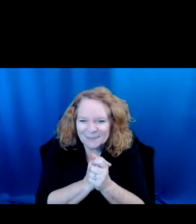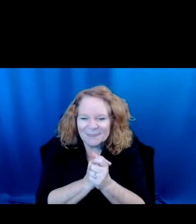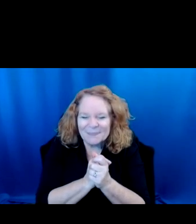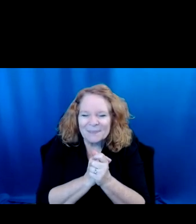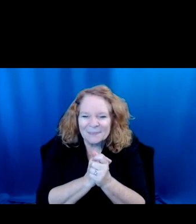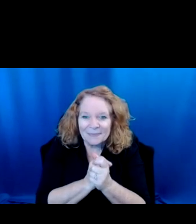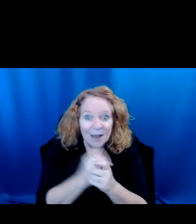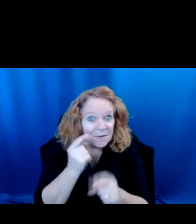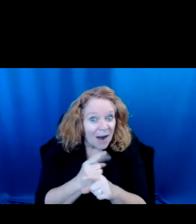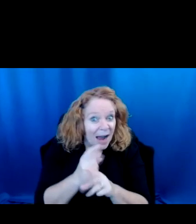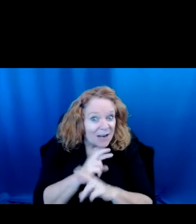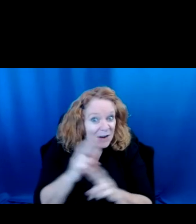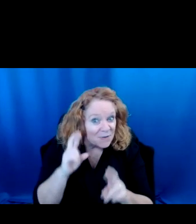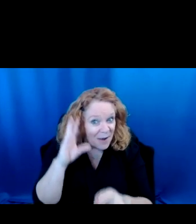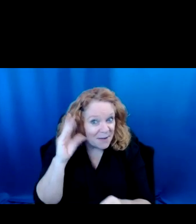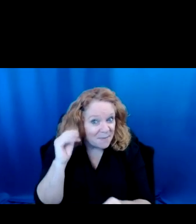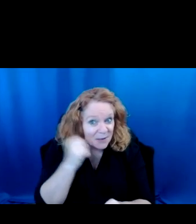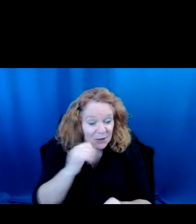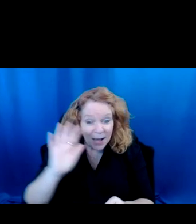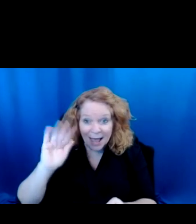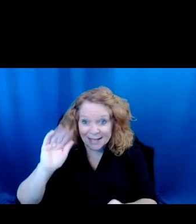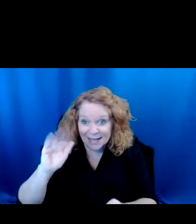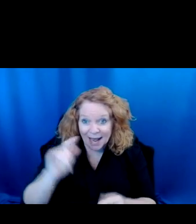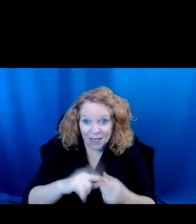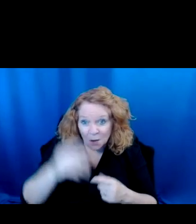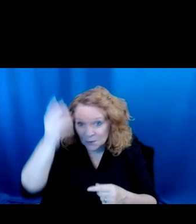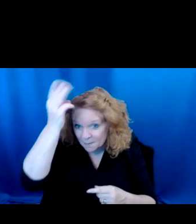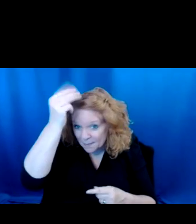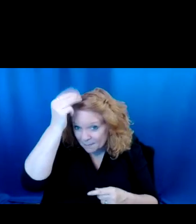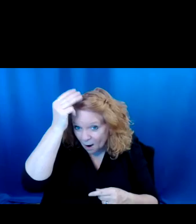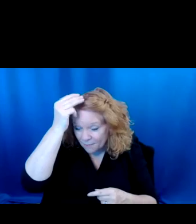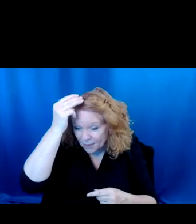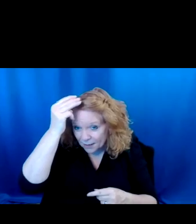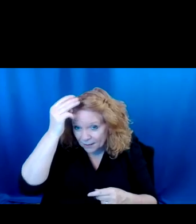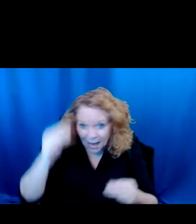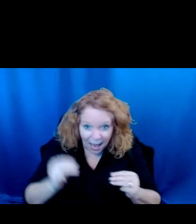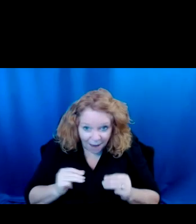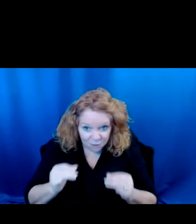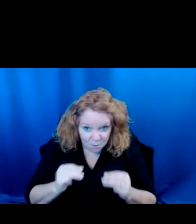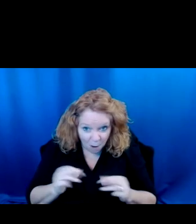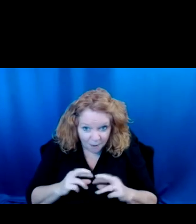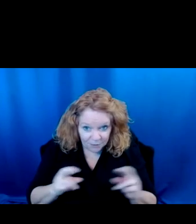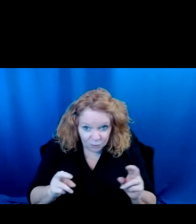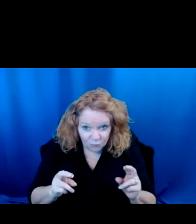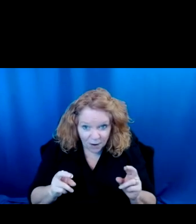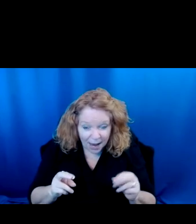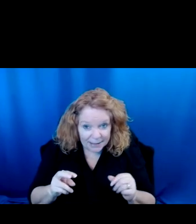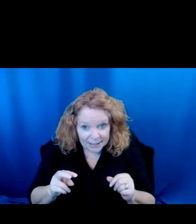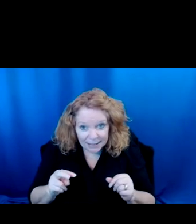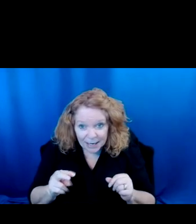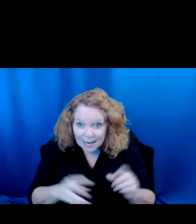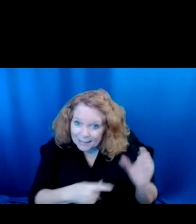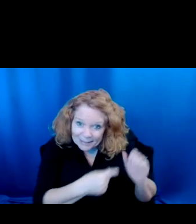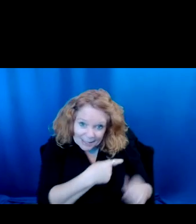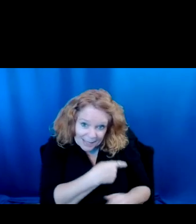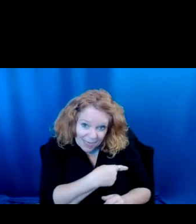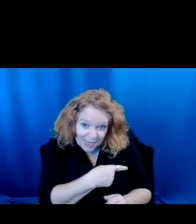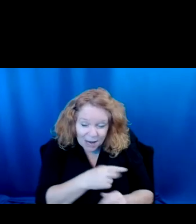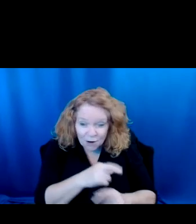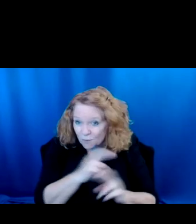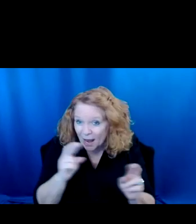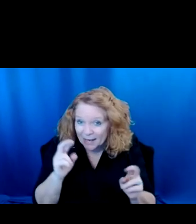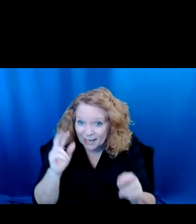Right, are you ready, boys and girls, to say hello to Big Marvin? Get your Marvin ready. You put the screen and you got him next to you. Here we go.